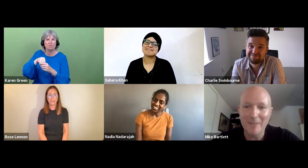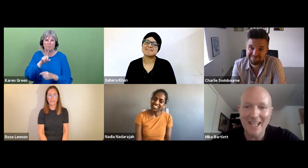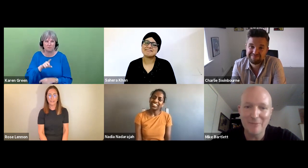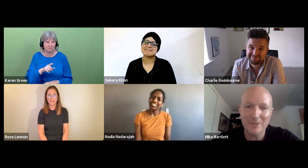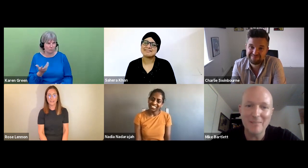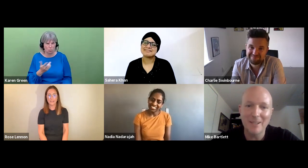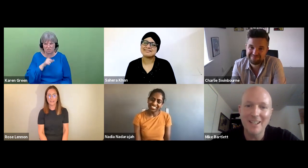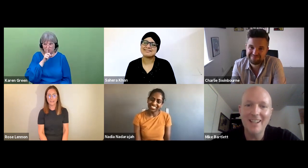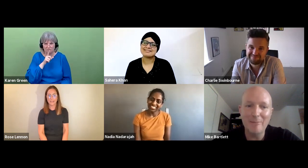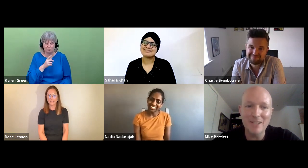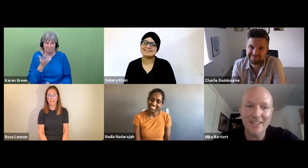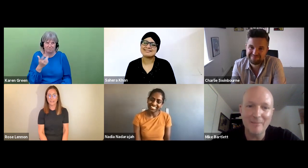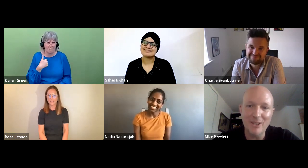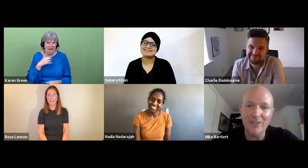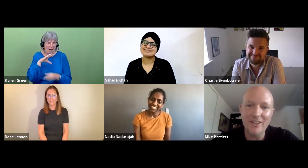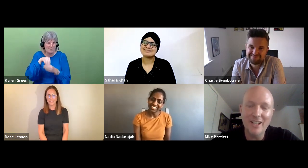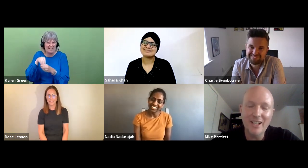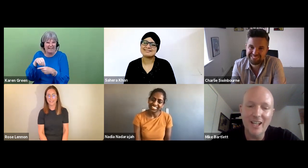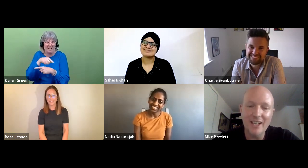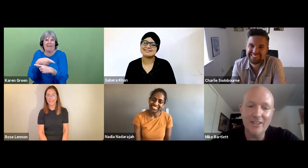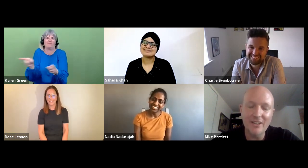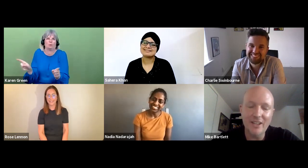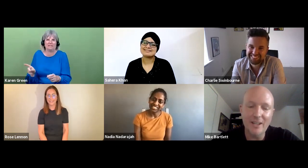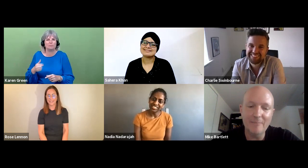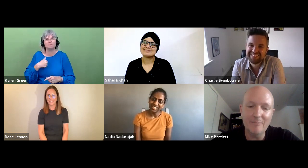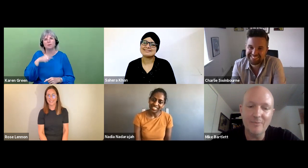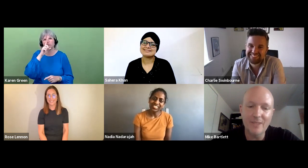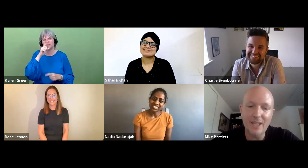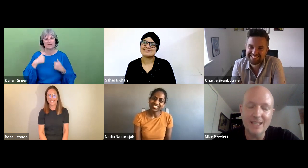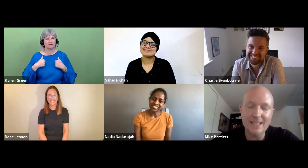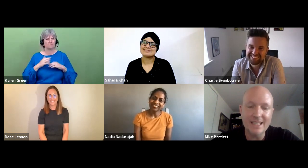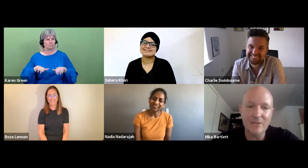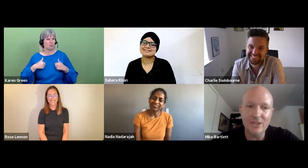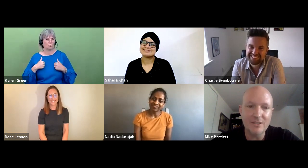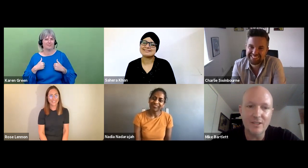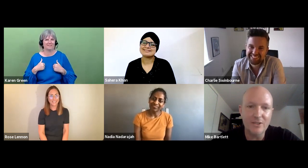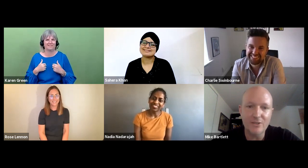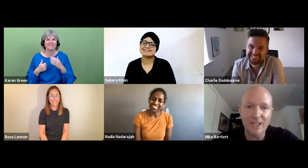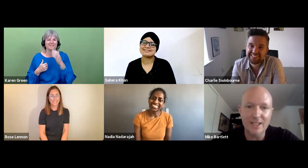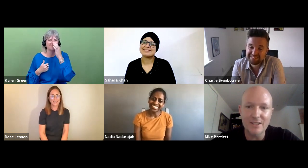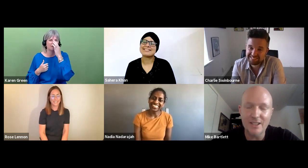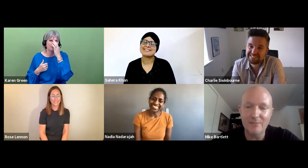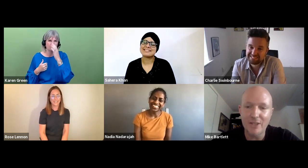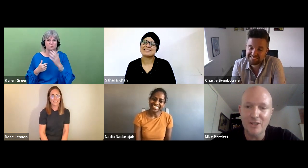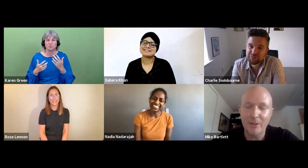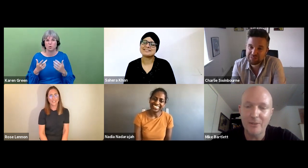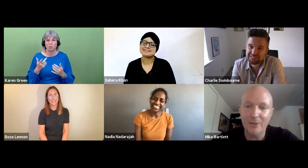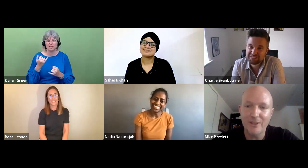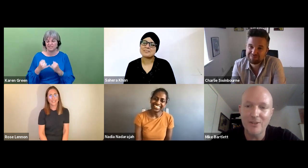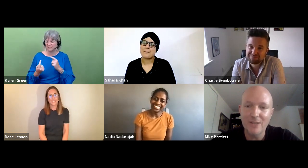in everybody, but I pretend I'm not. And since then I've just written as much as possible, and